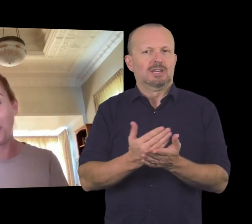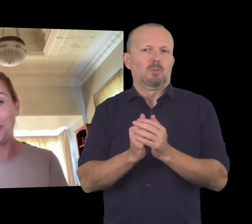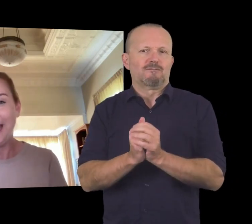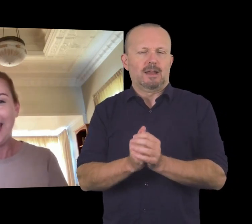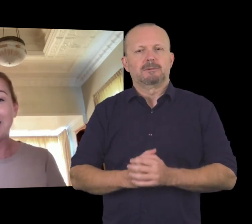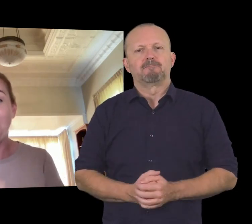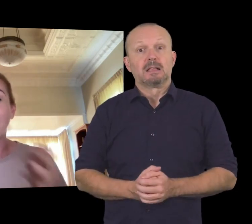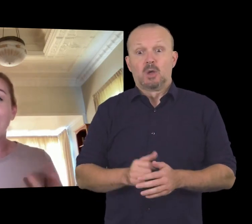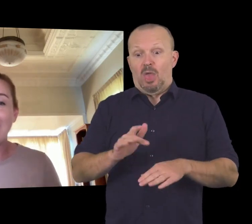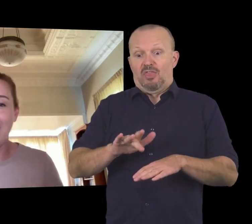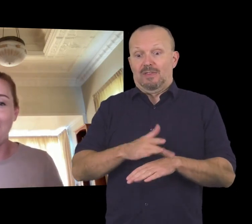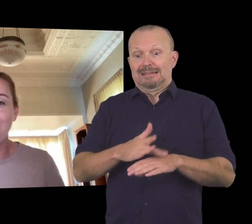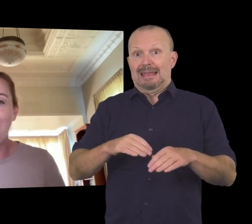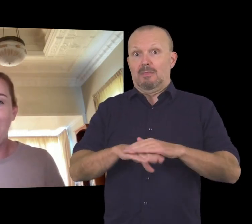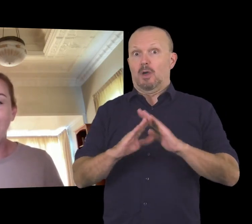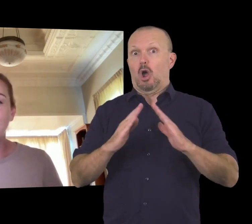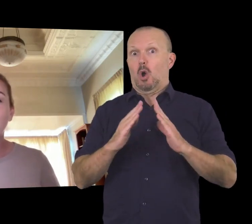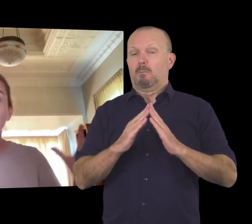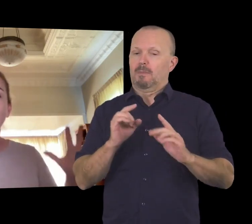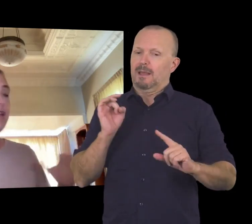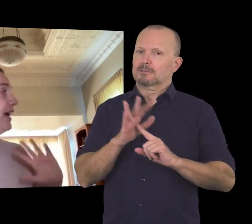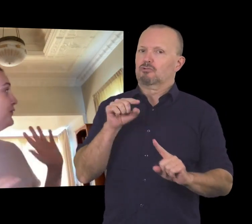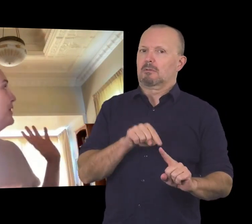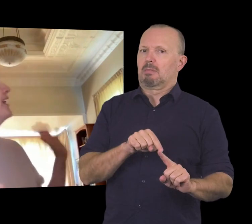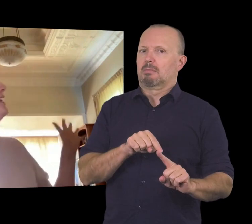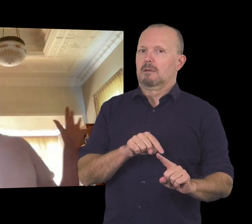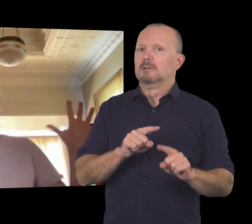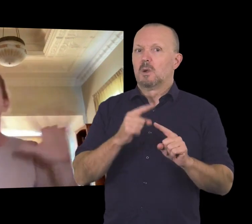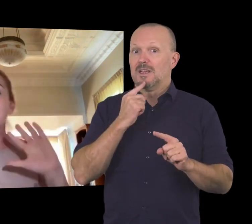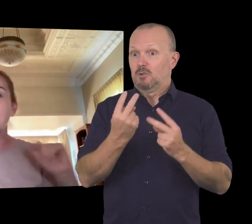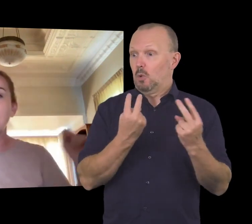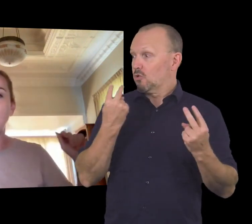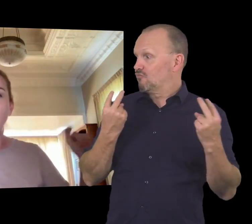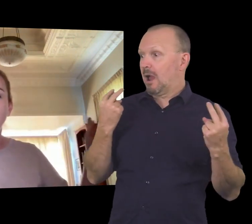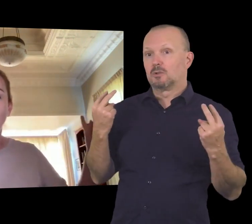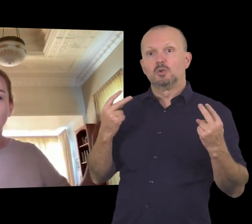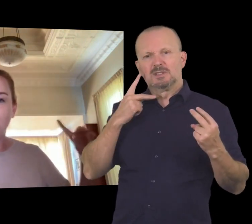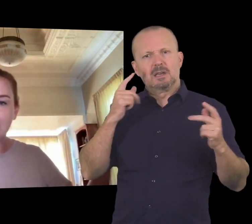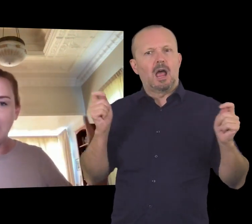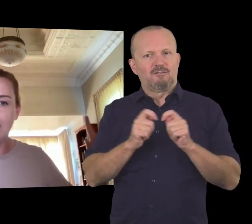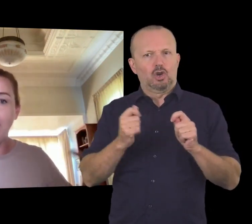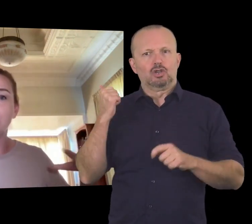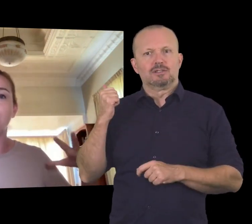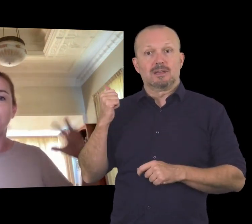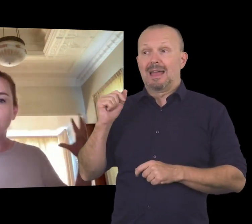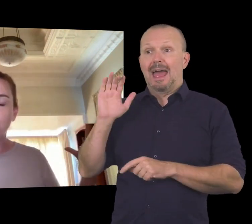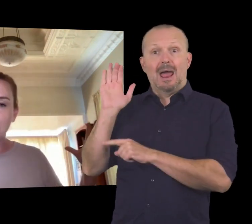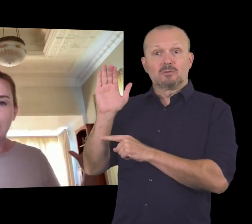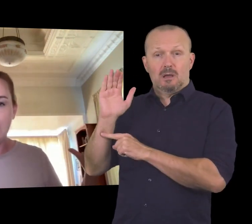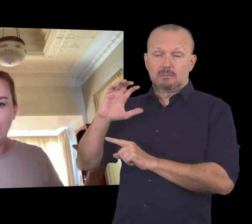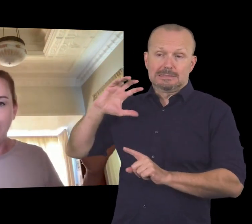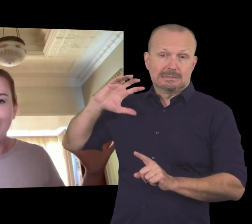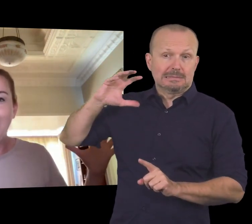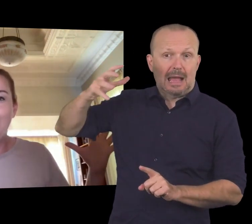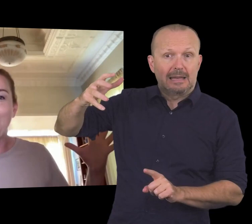in the home is quite key here. And if you look around me, you can see that I've got curtains here. Now it's a beautiful